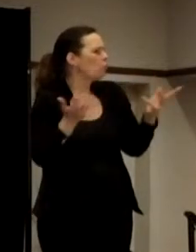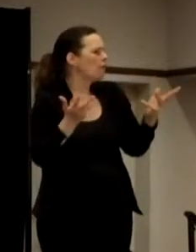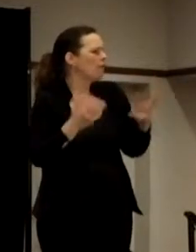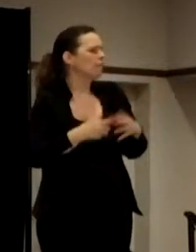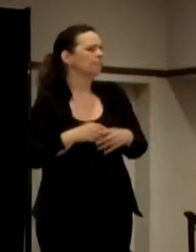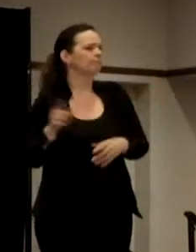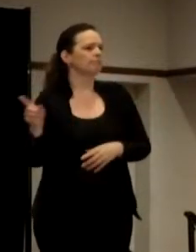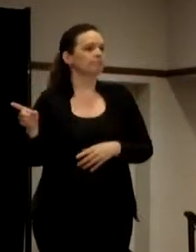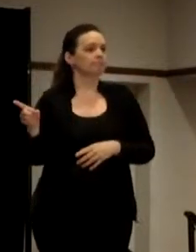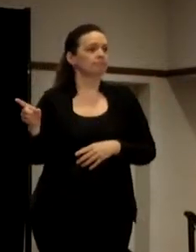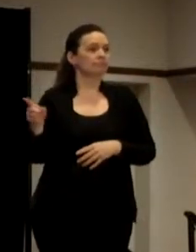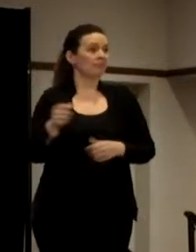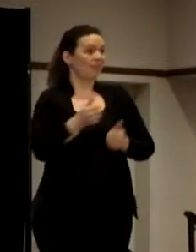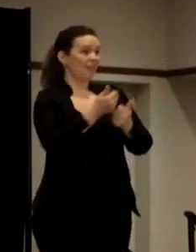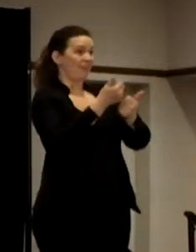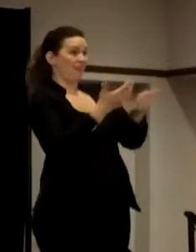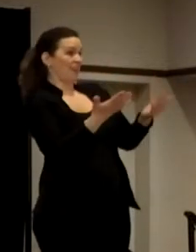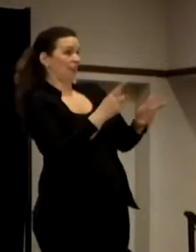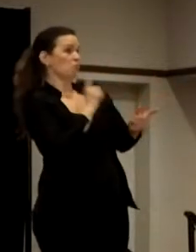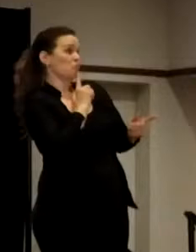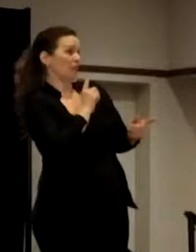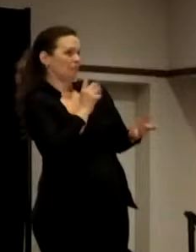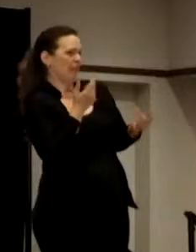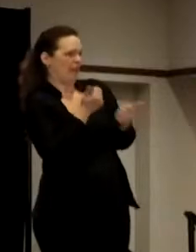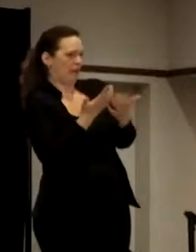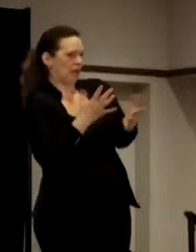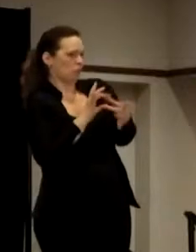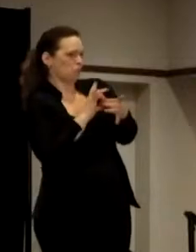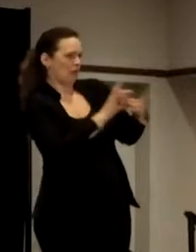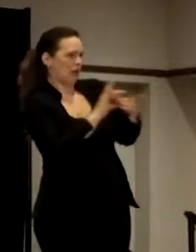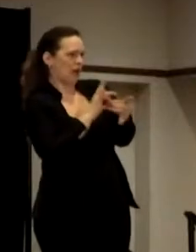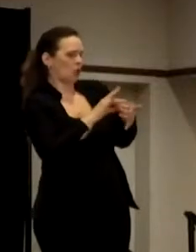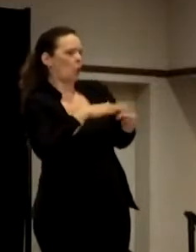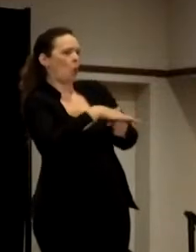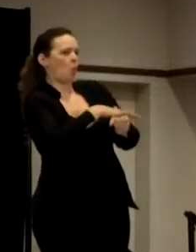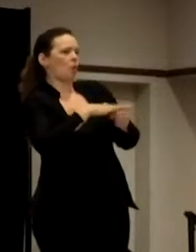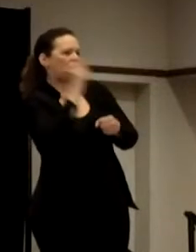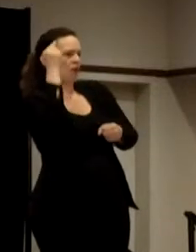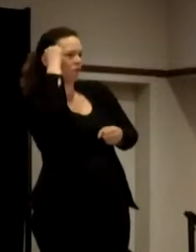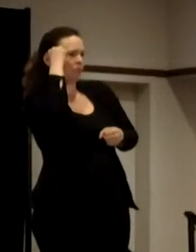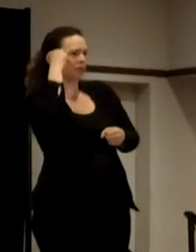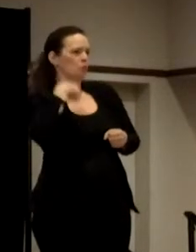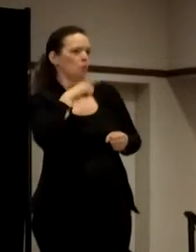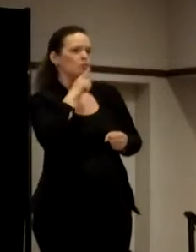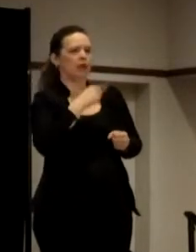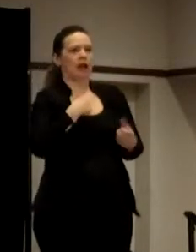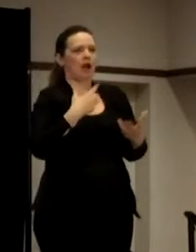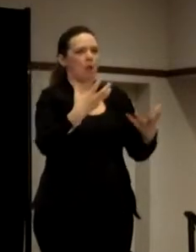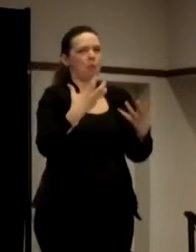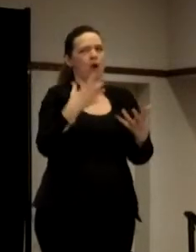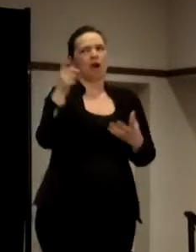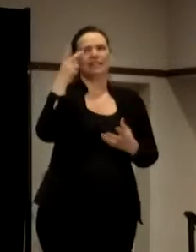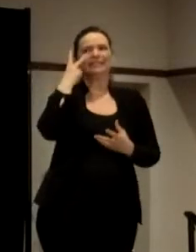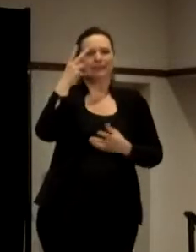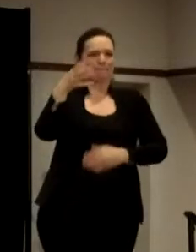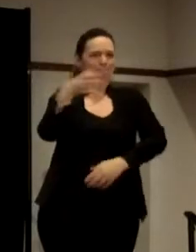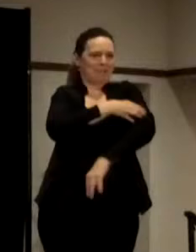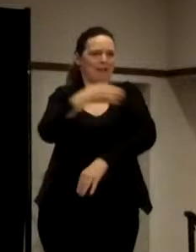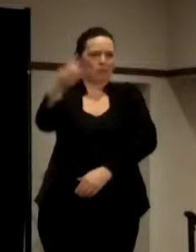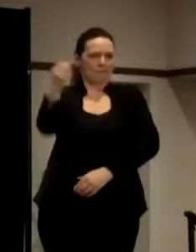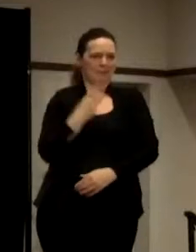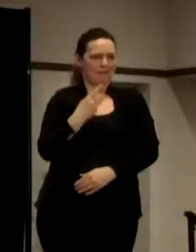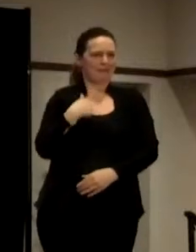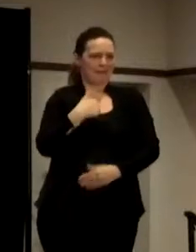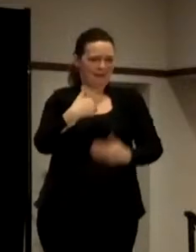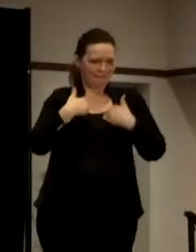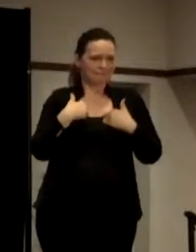at this point needs to be in our realm. Obviously, there's different things that are statewide, like mask mandates and things that I think you